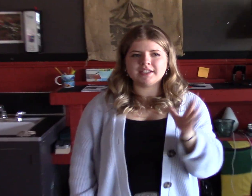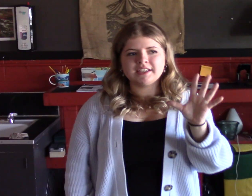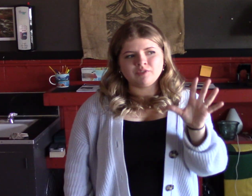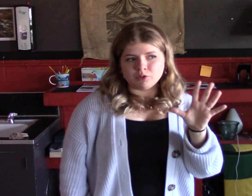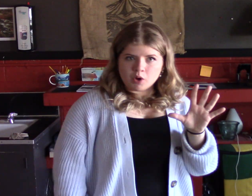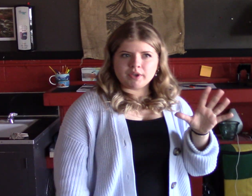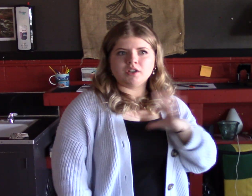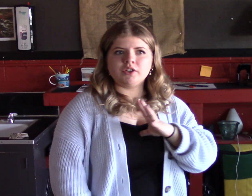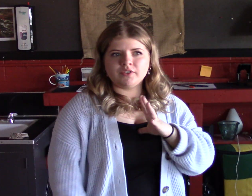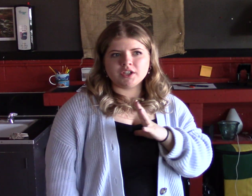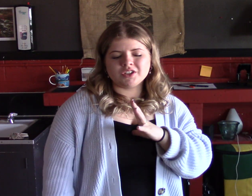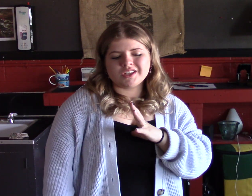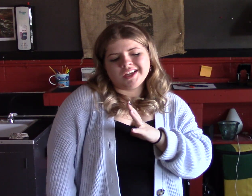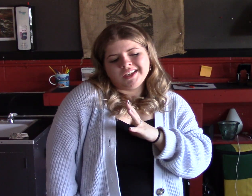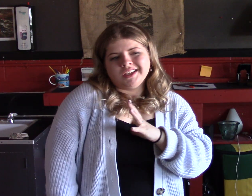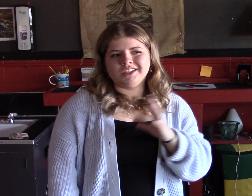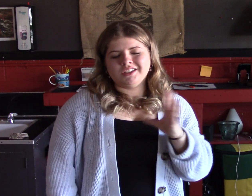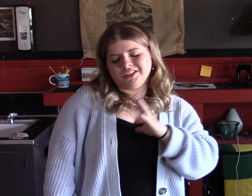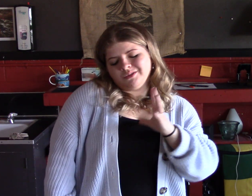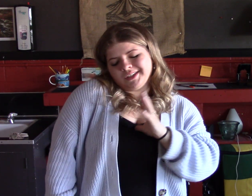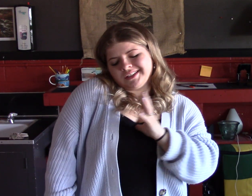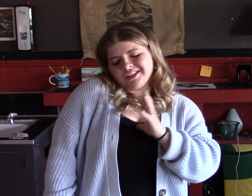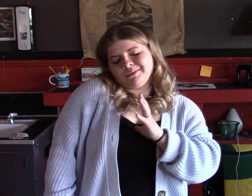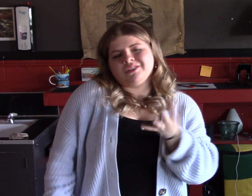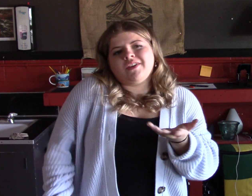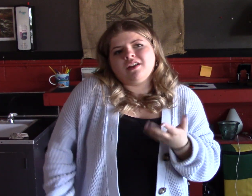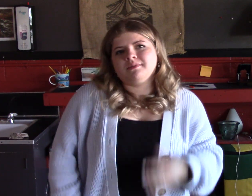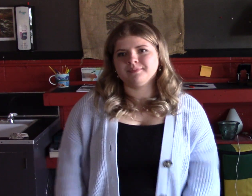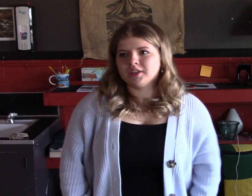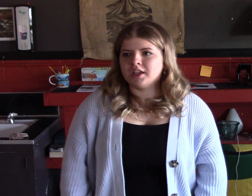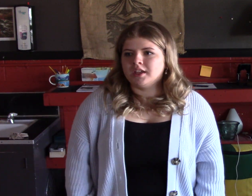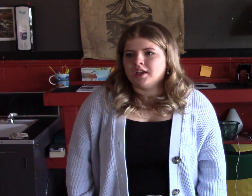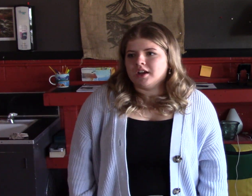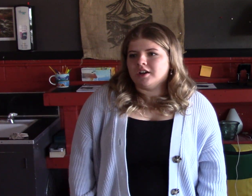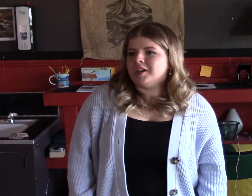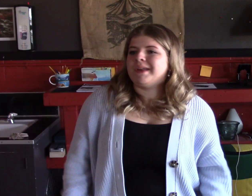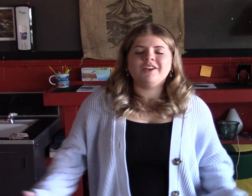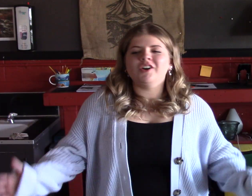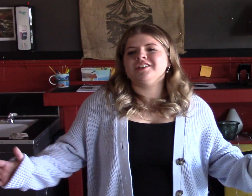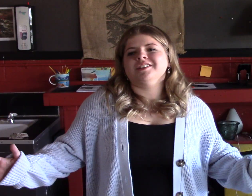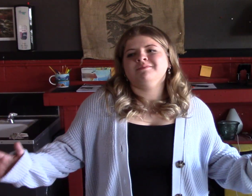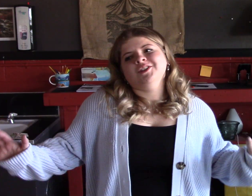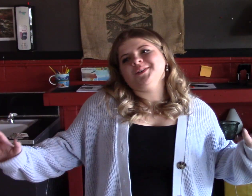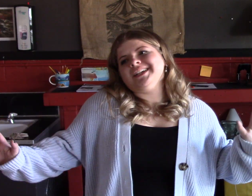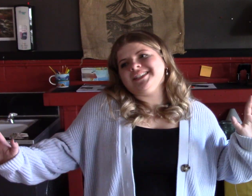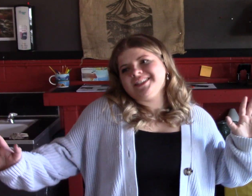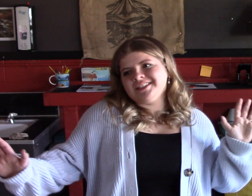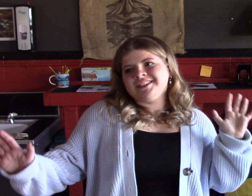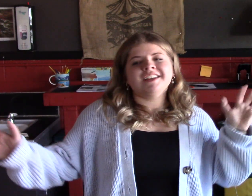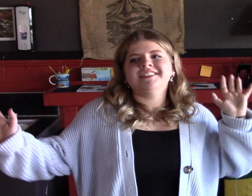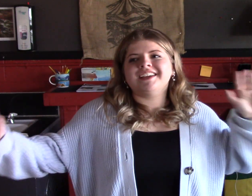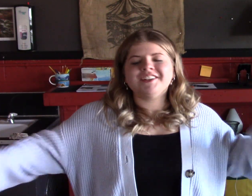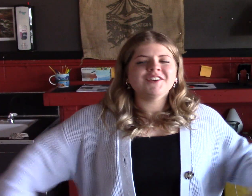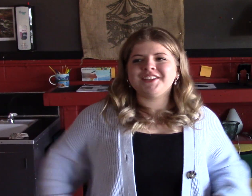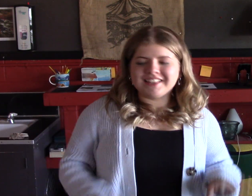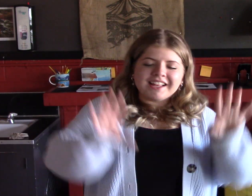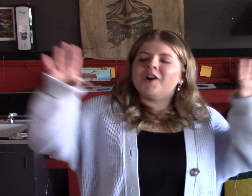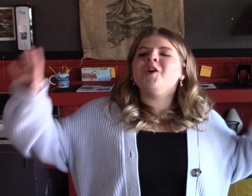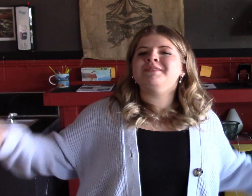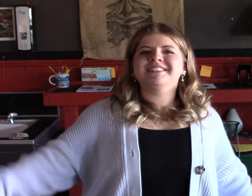if you don't wiggle your fingers, and you do this, this means fine. And awesome, great, Sunday, it all means the